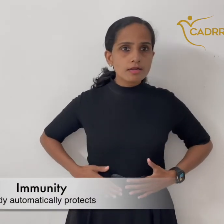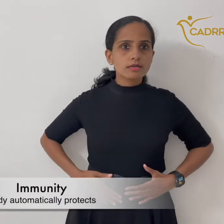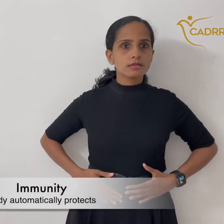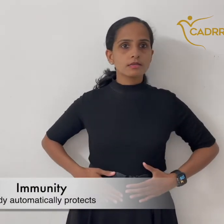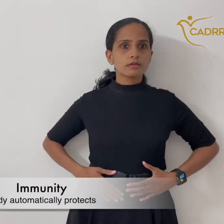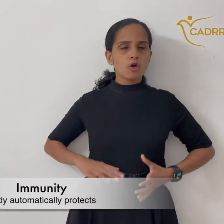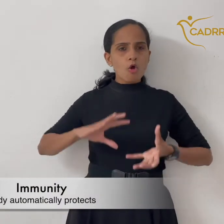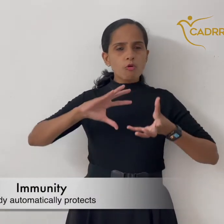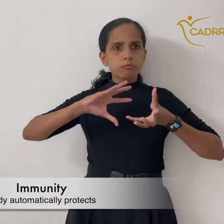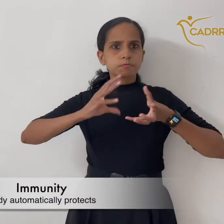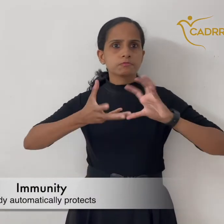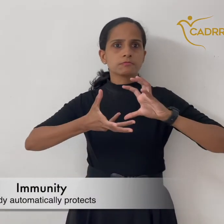immunity,